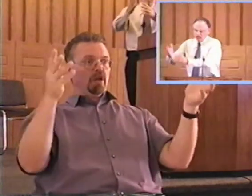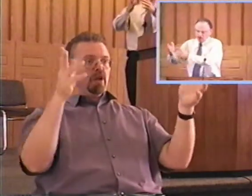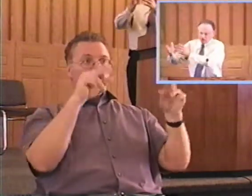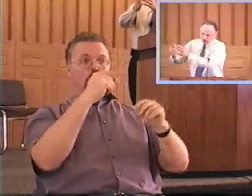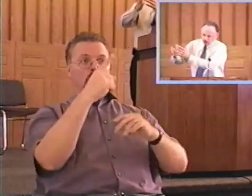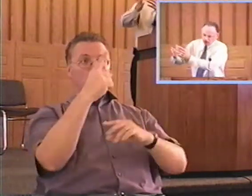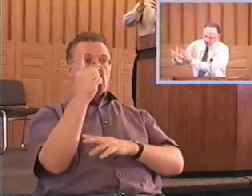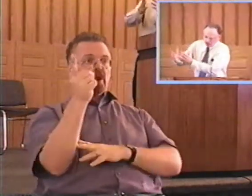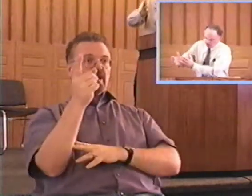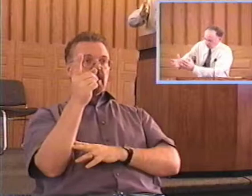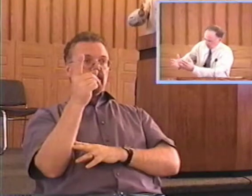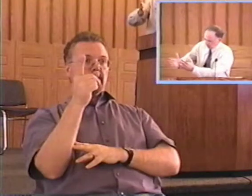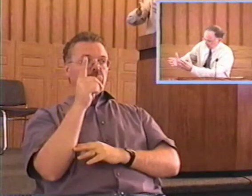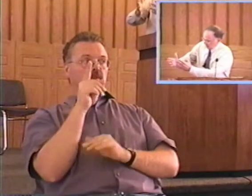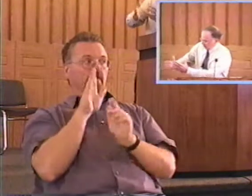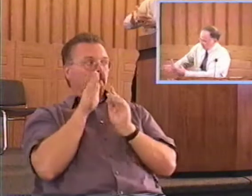anything